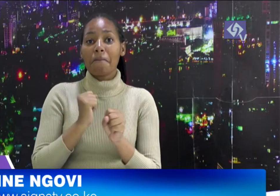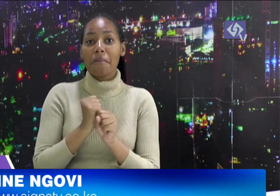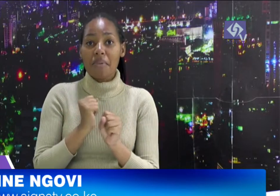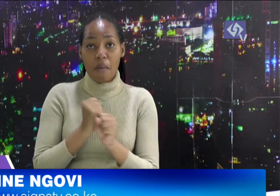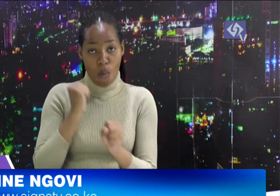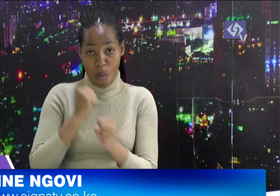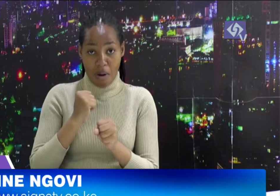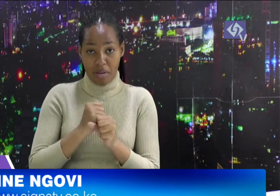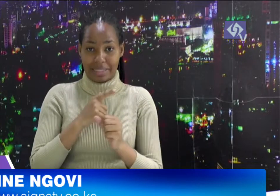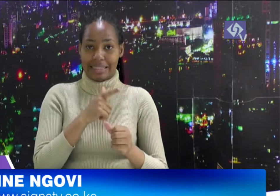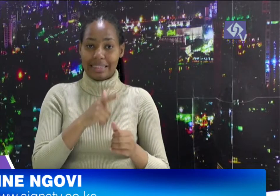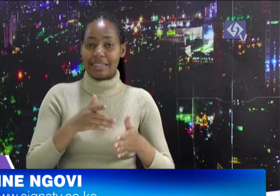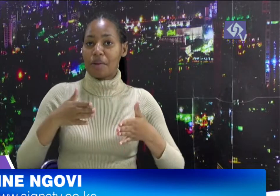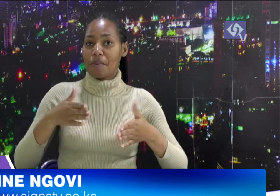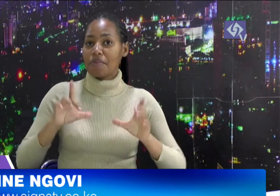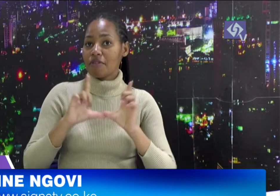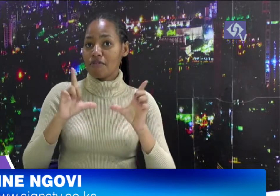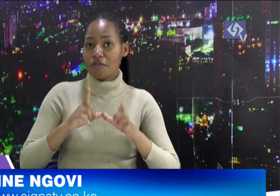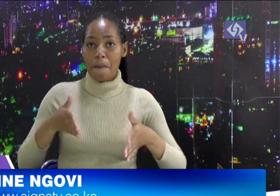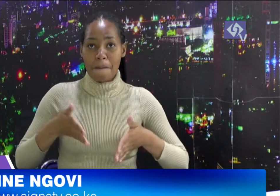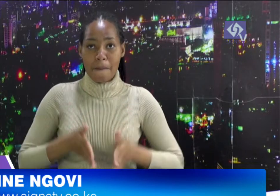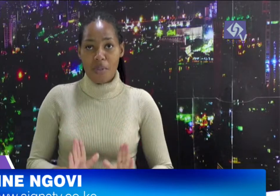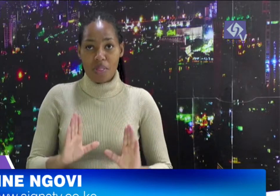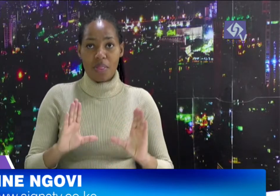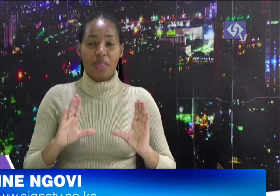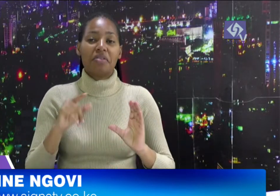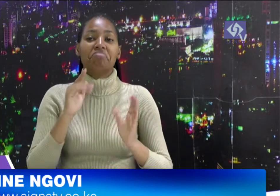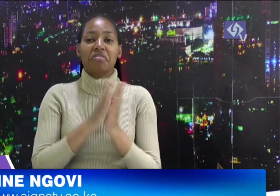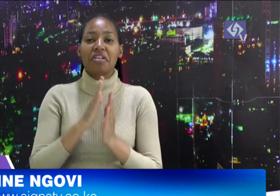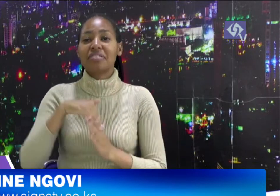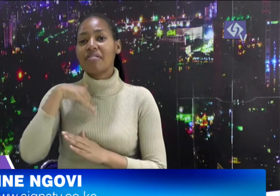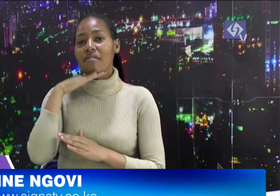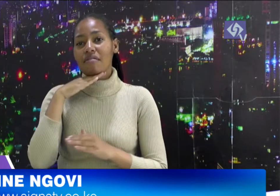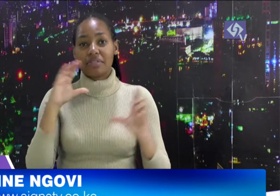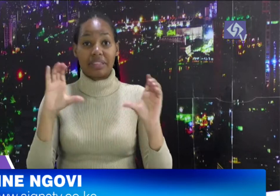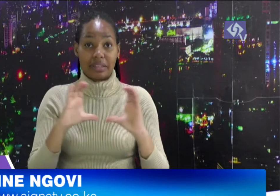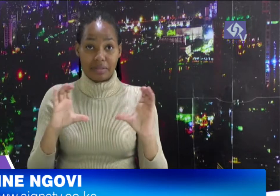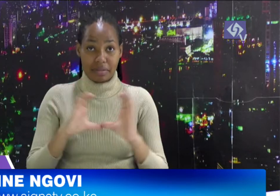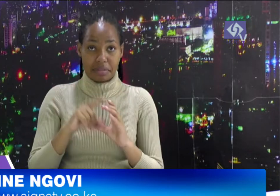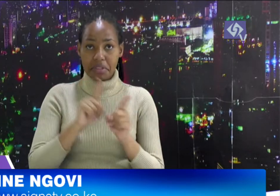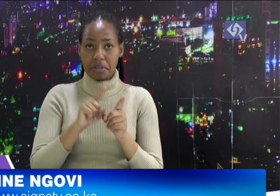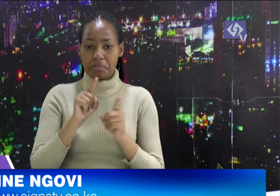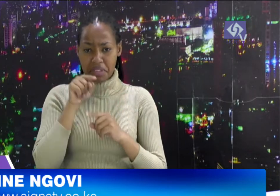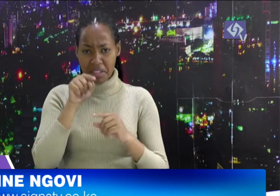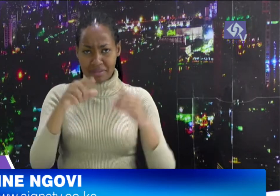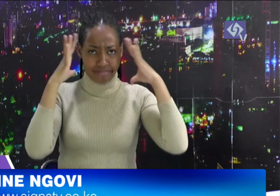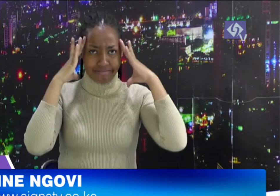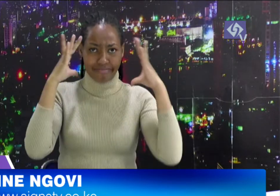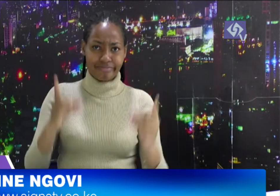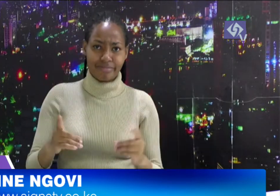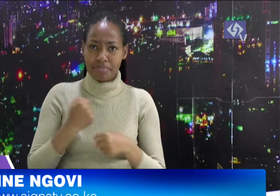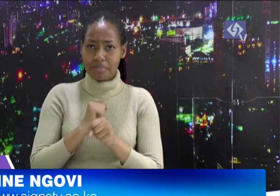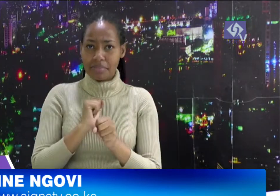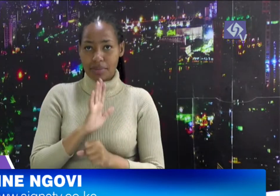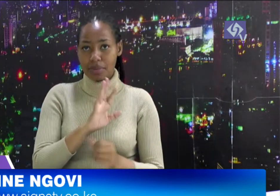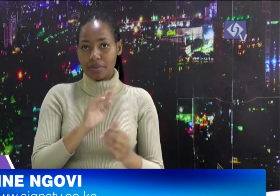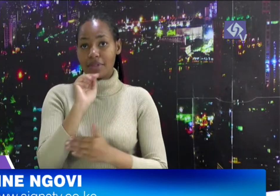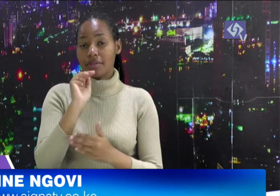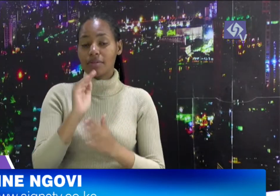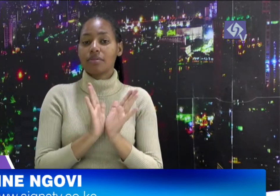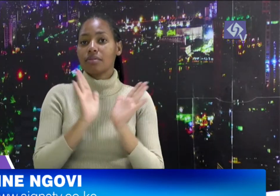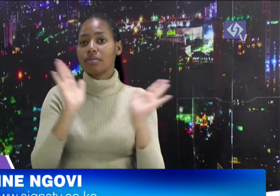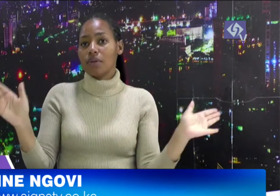passports applications, ID applications, work permits, birth certificates, and death